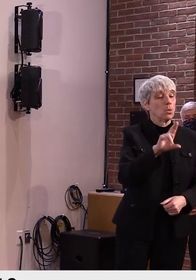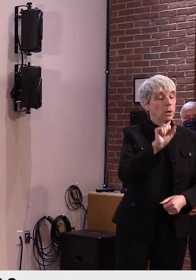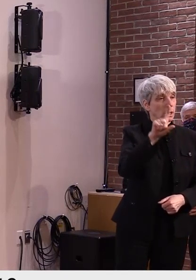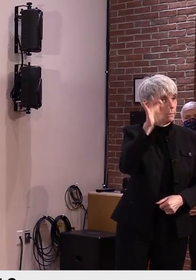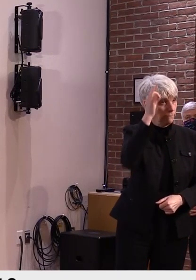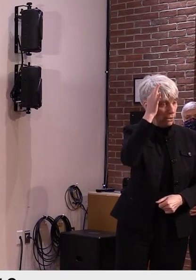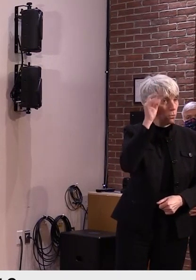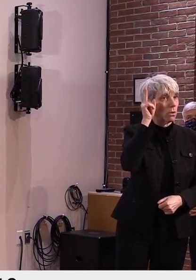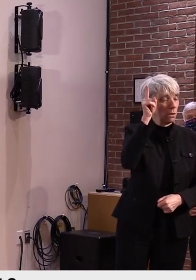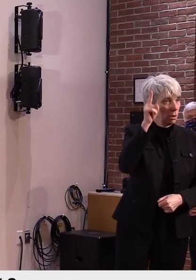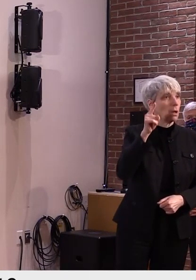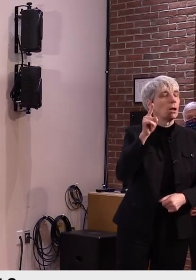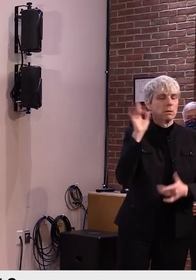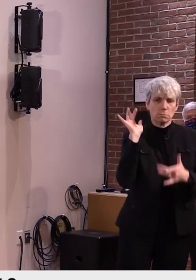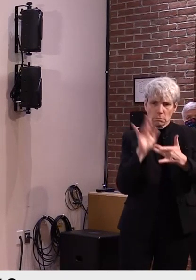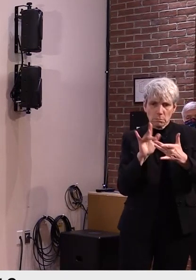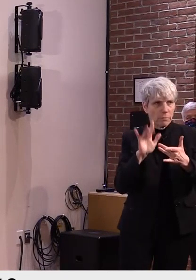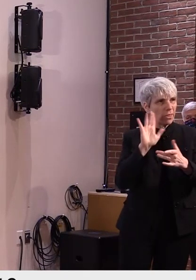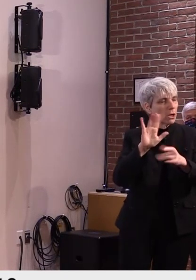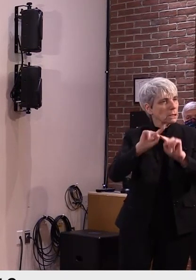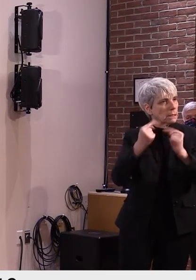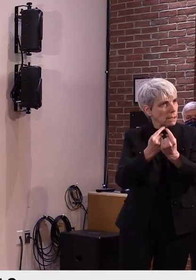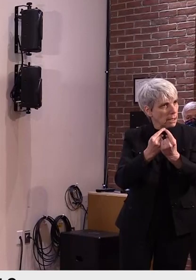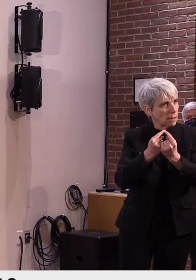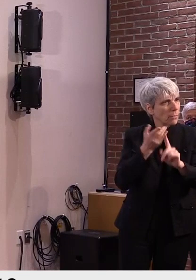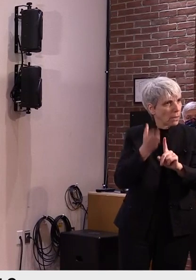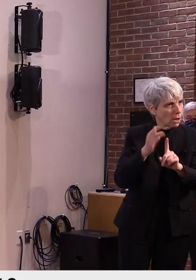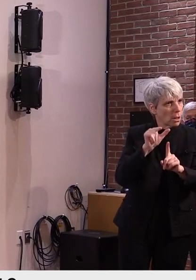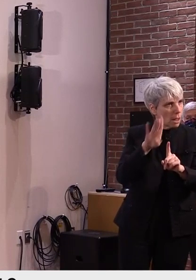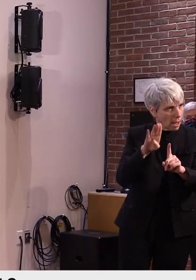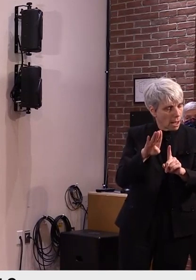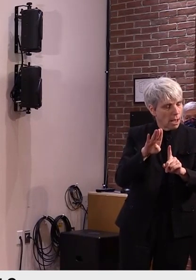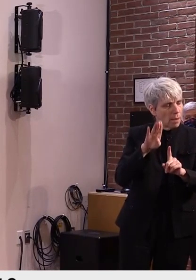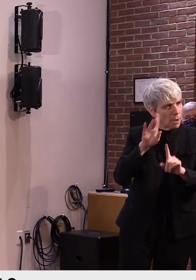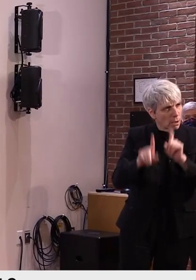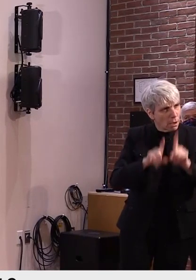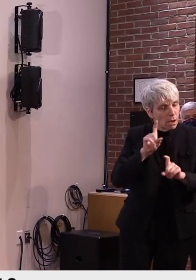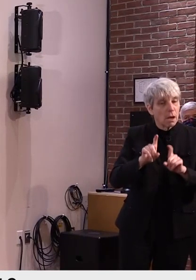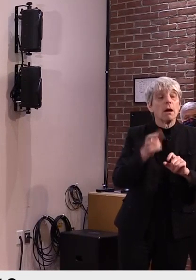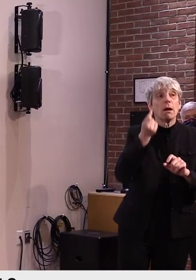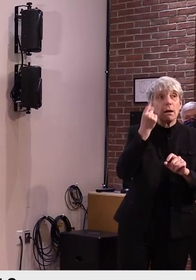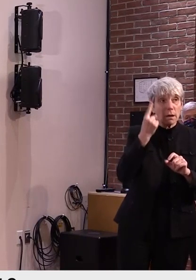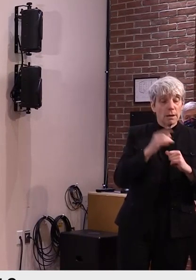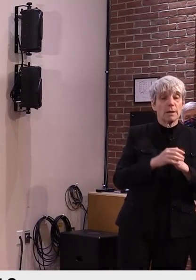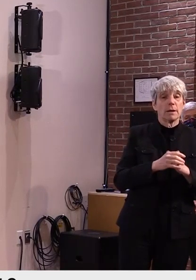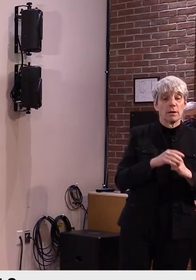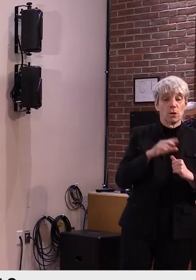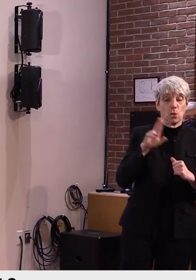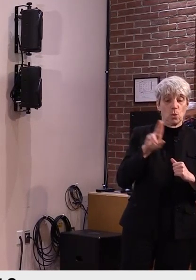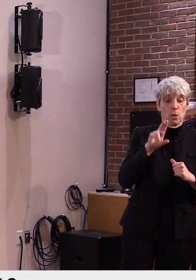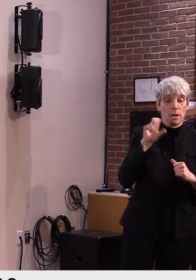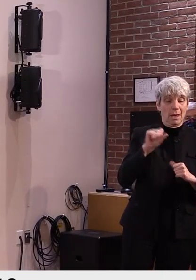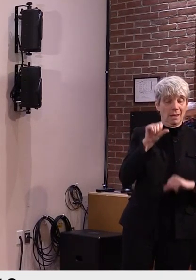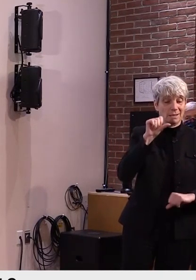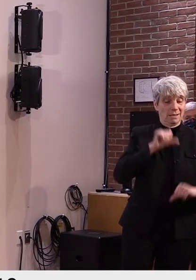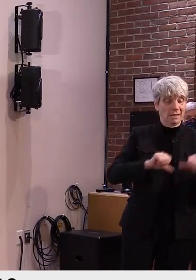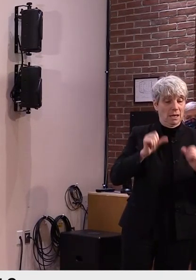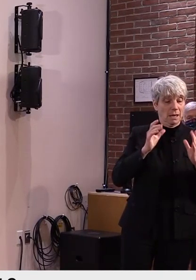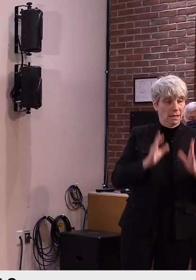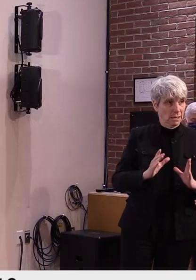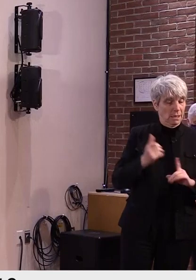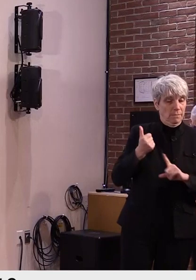also been in touch with that team and may even have a member of the US scientific